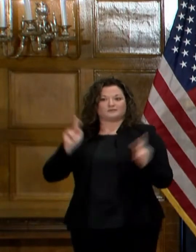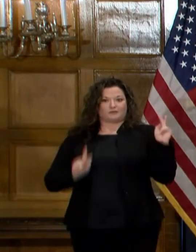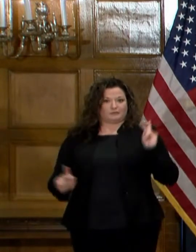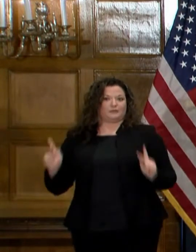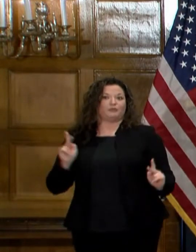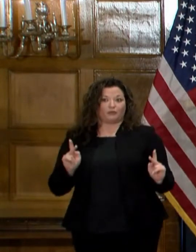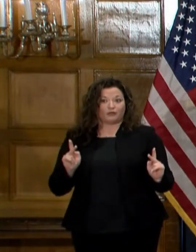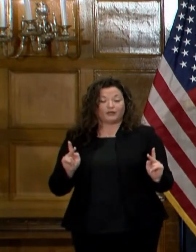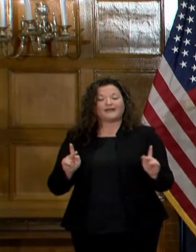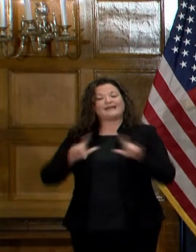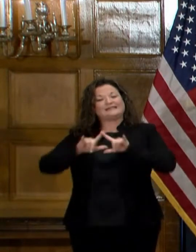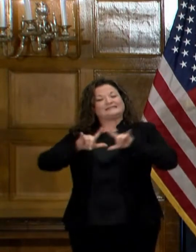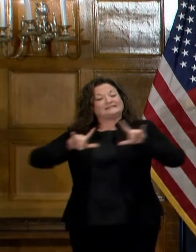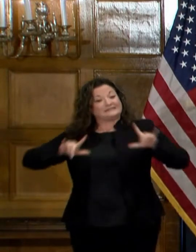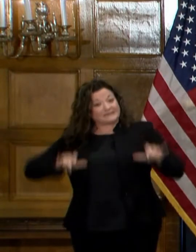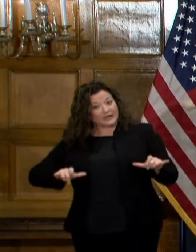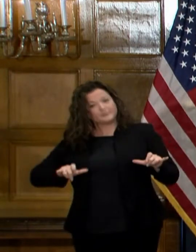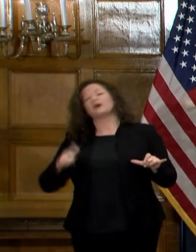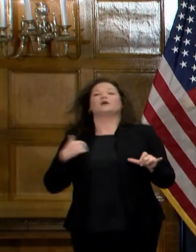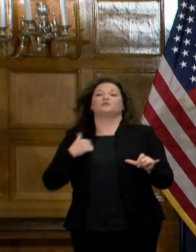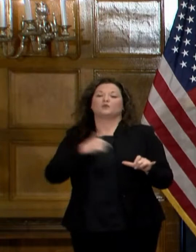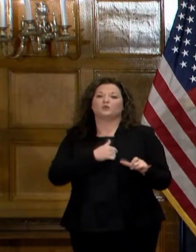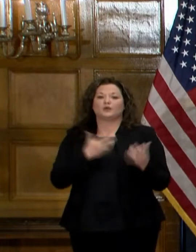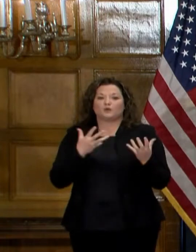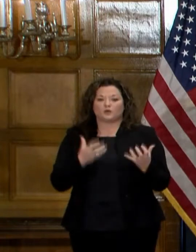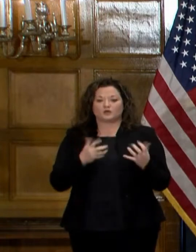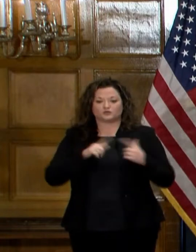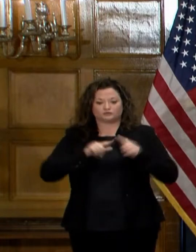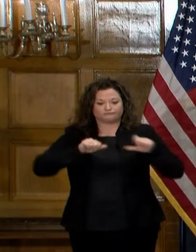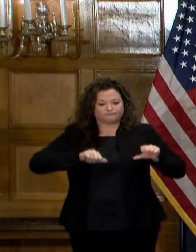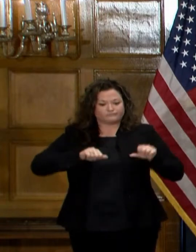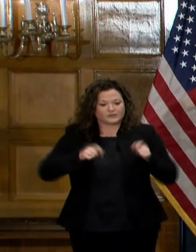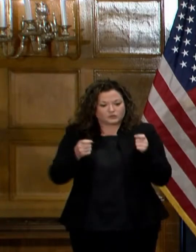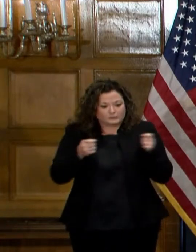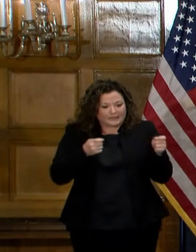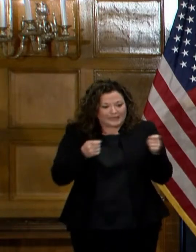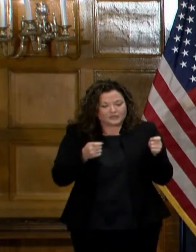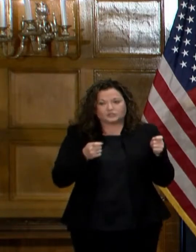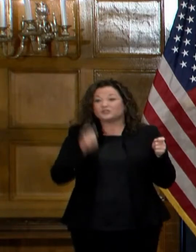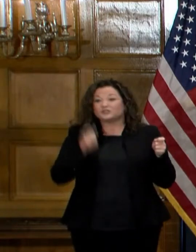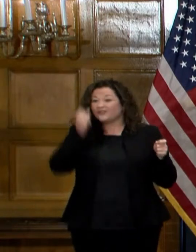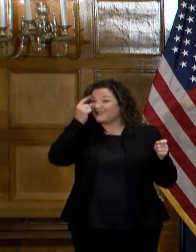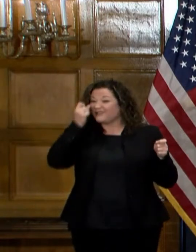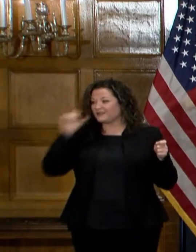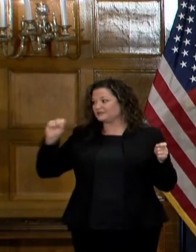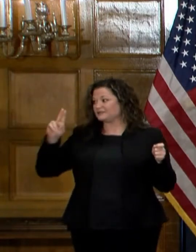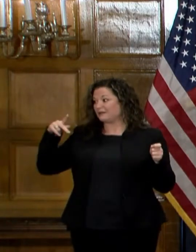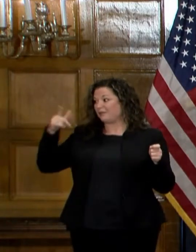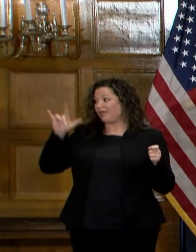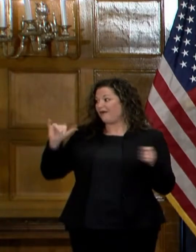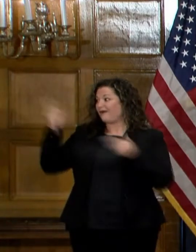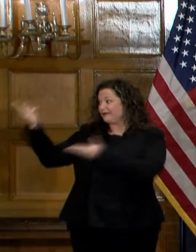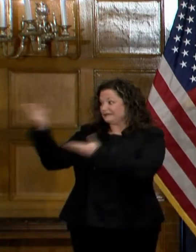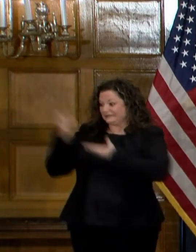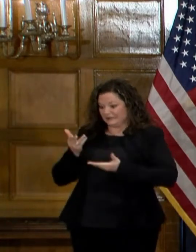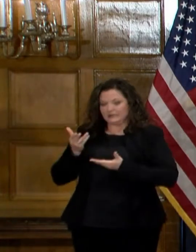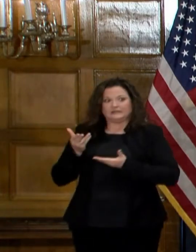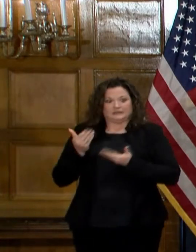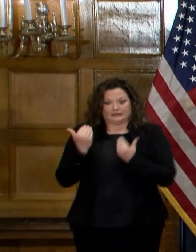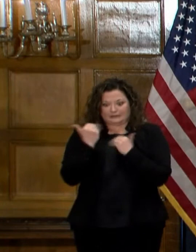same time being able to manage the limited supply that we're giving. As you can